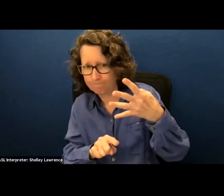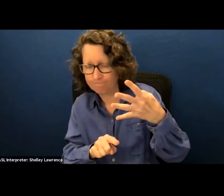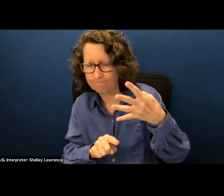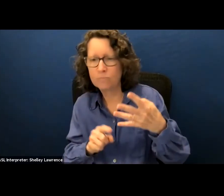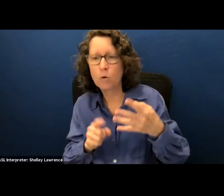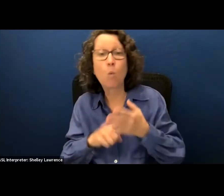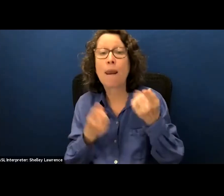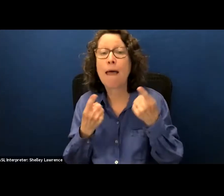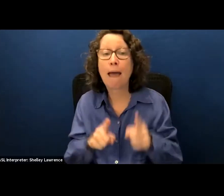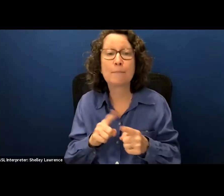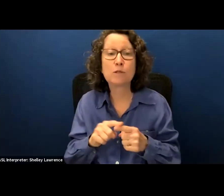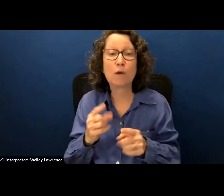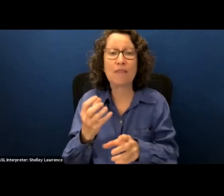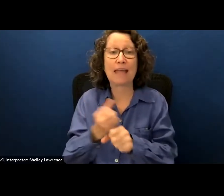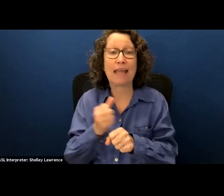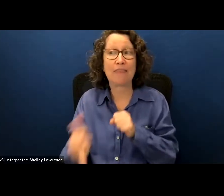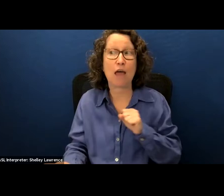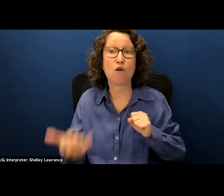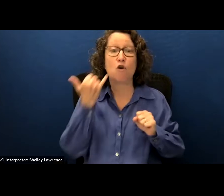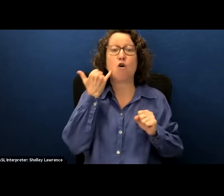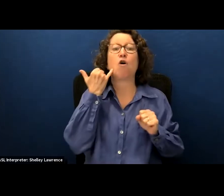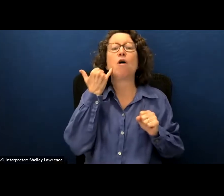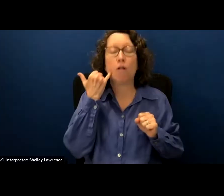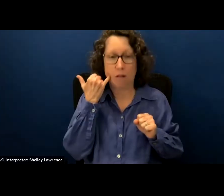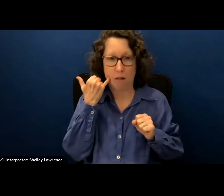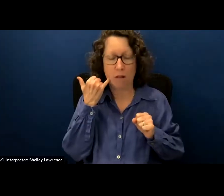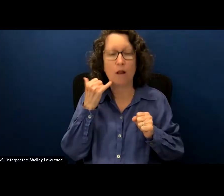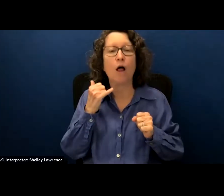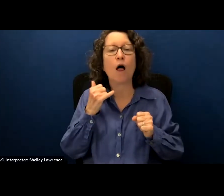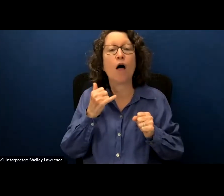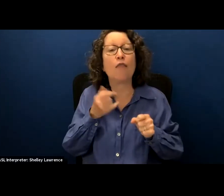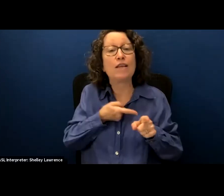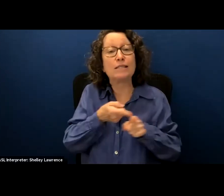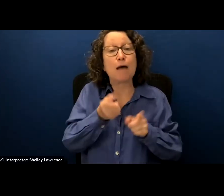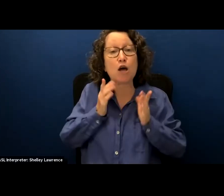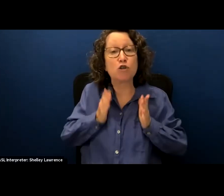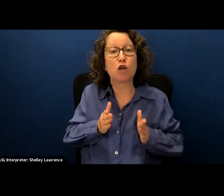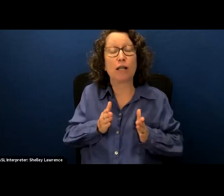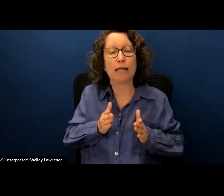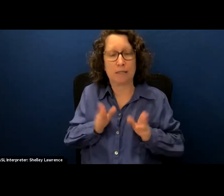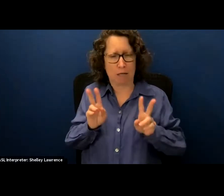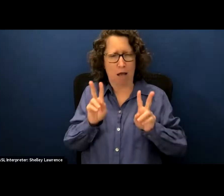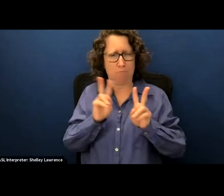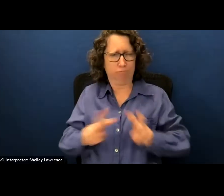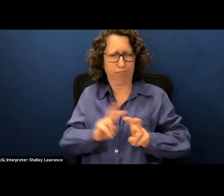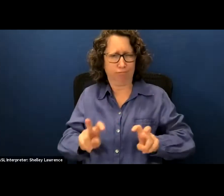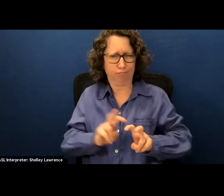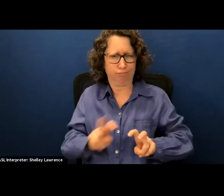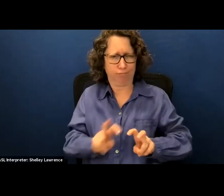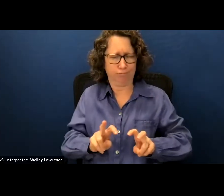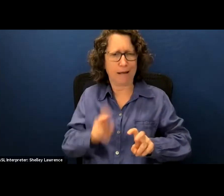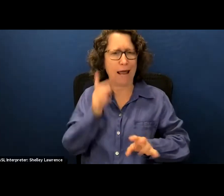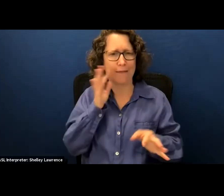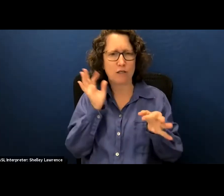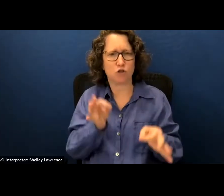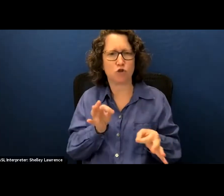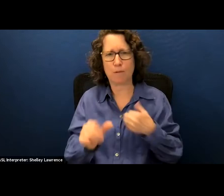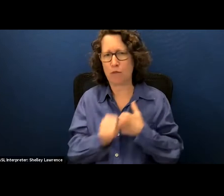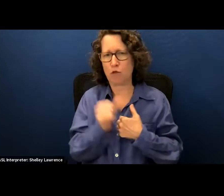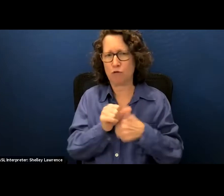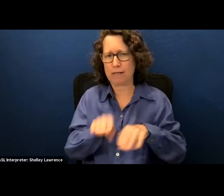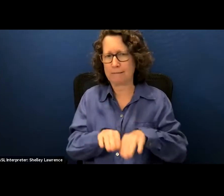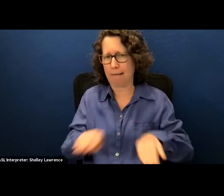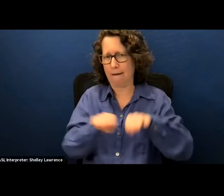happens is when they receive that call, the crisis care specialists conduct an assessment and they determine the risk